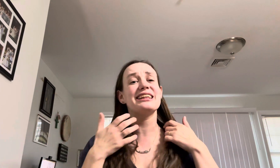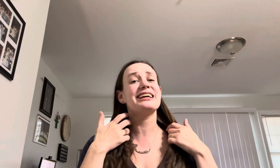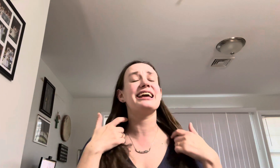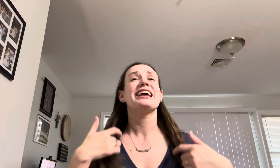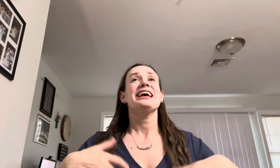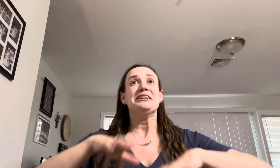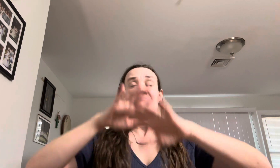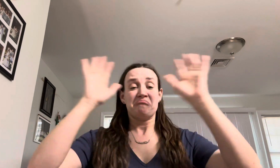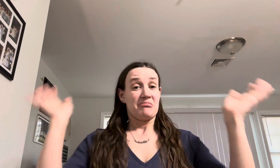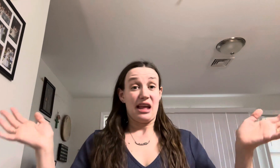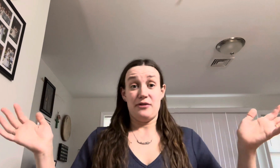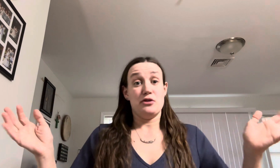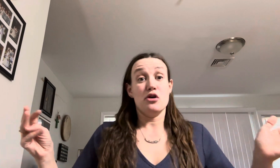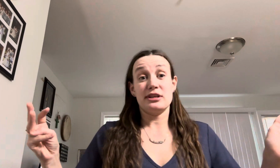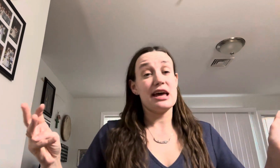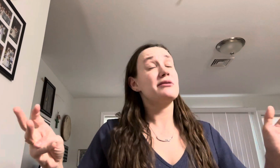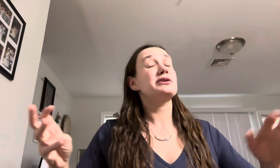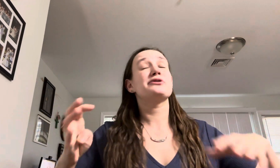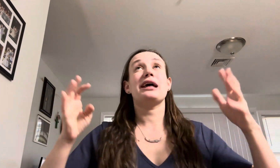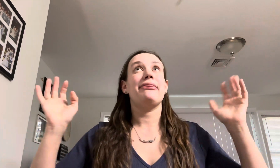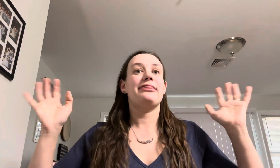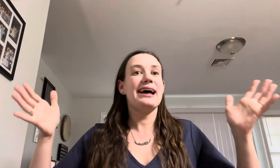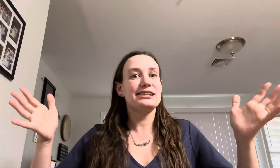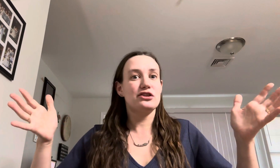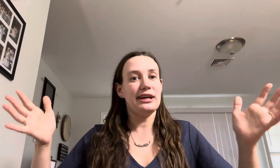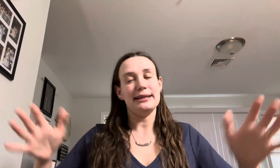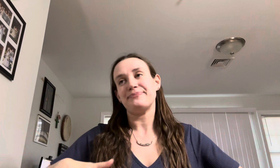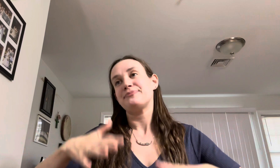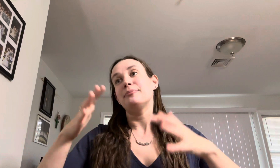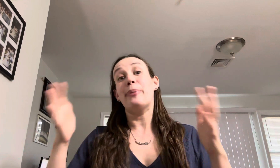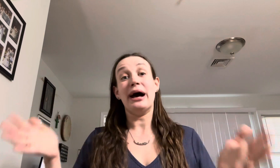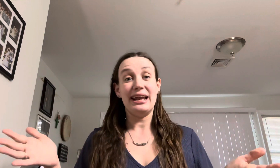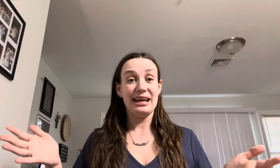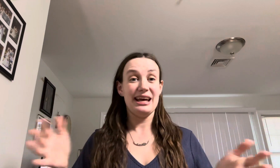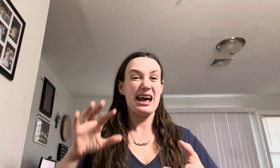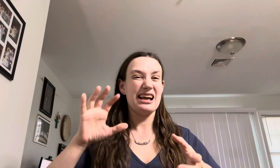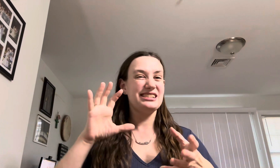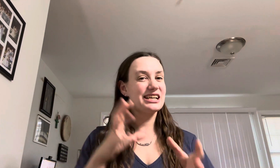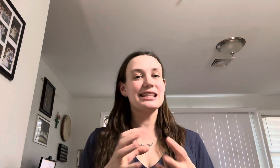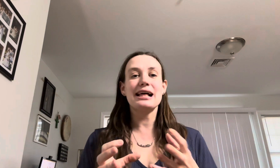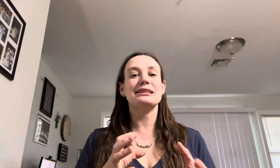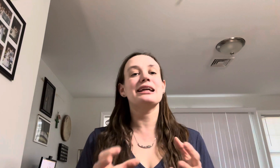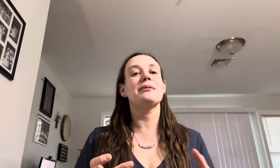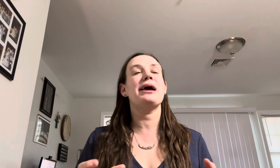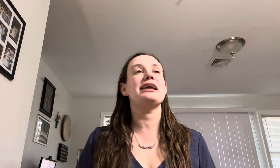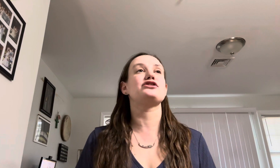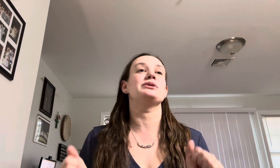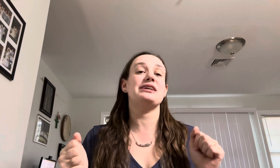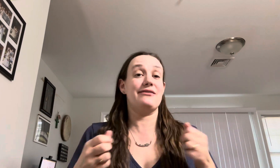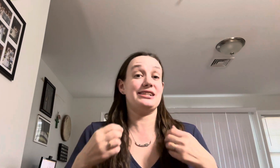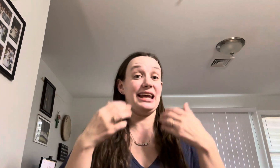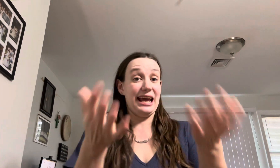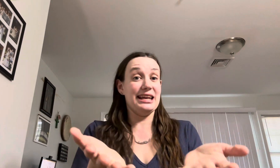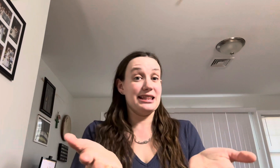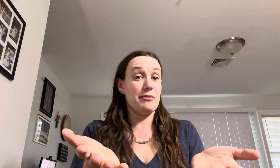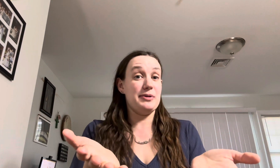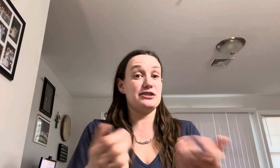Like, if you know the sign language for that, that's great. But just that little bit, so instead of just handing them a piece of